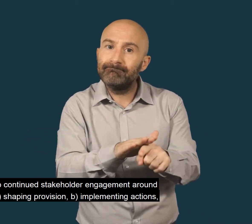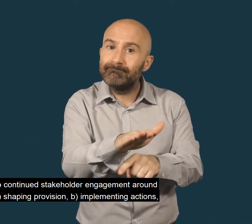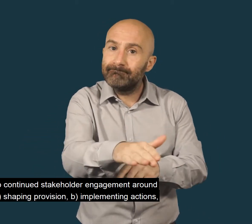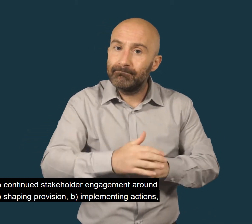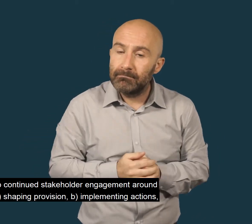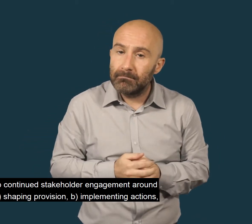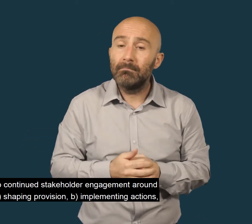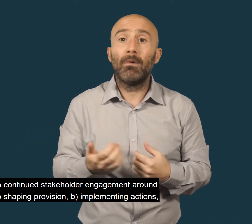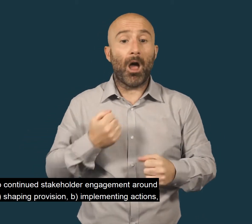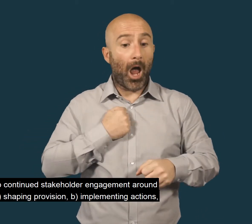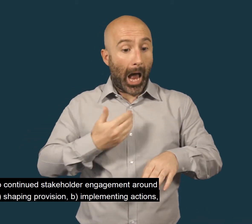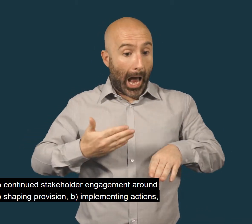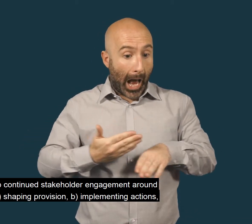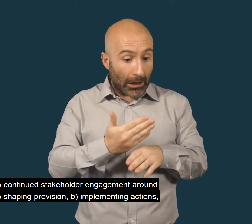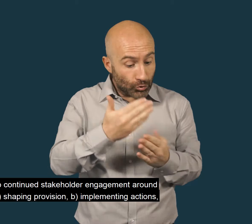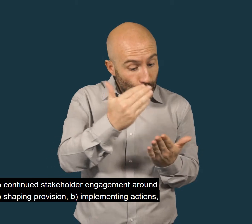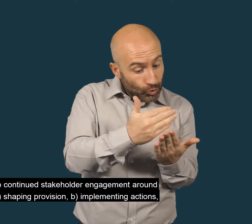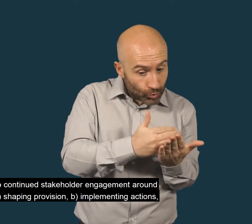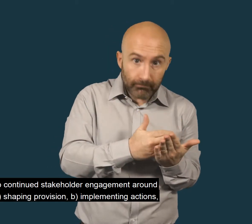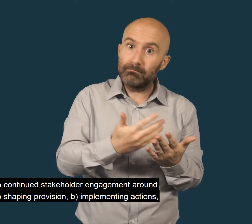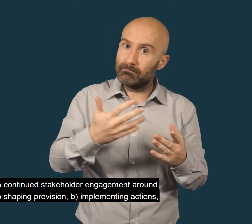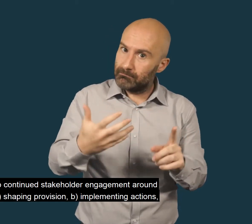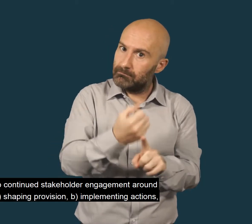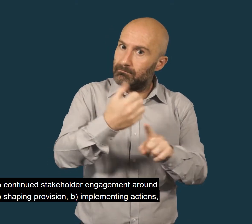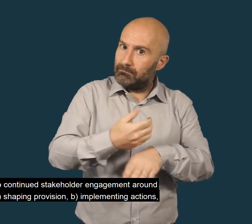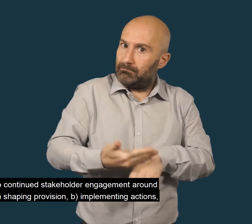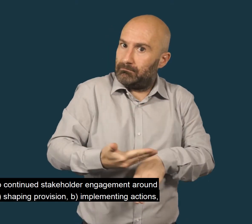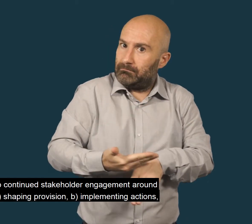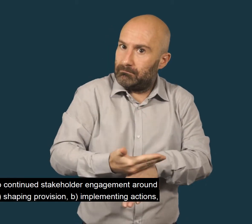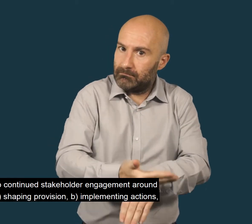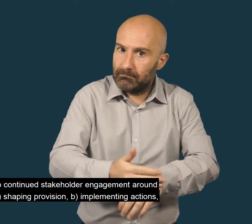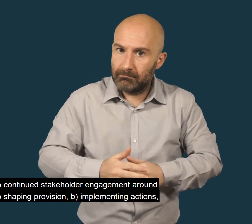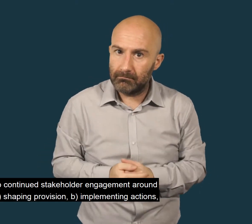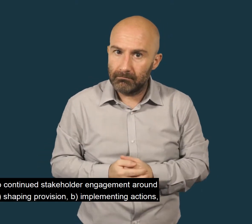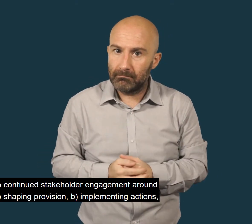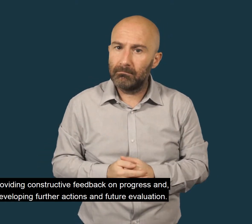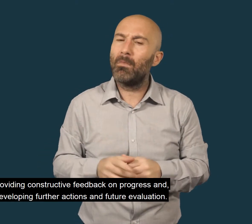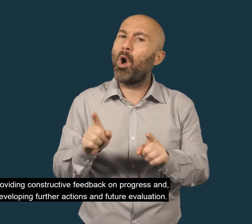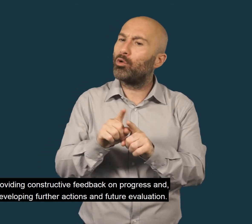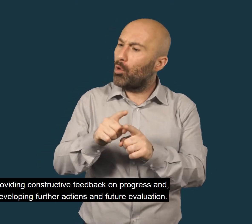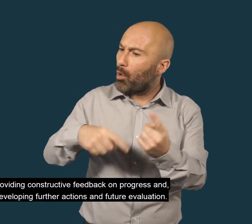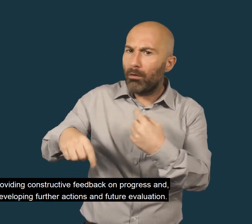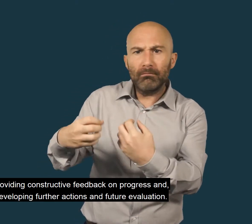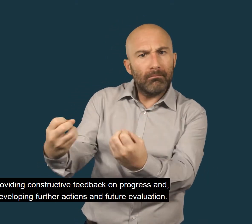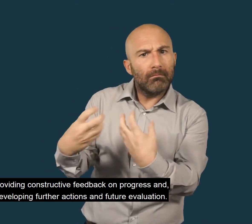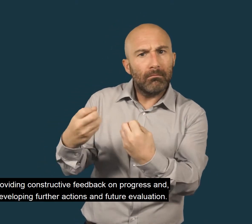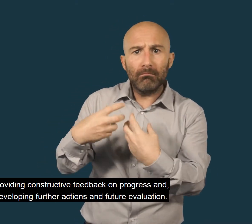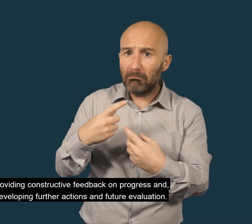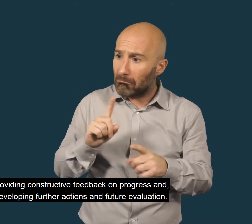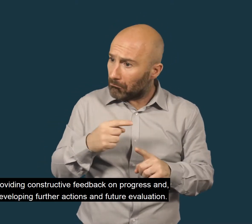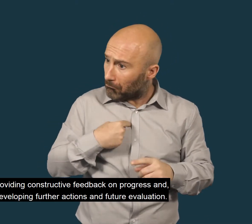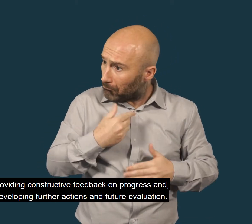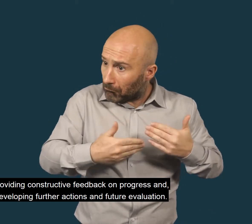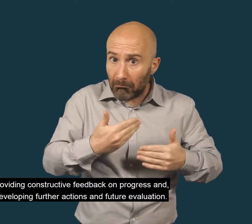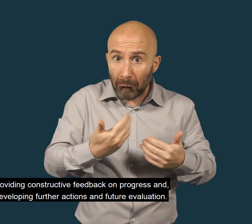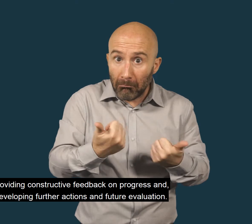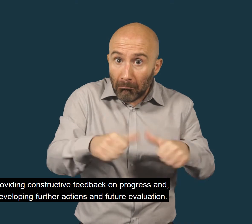B. Implementing actions C. Providing constructive feedback on